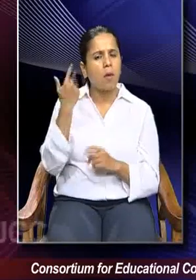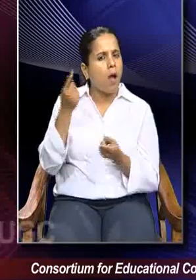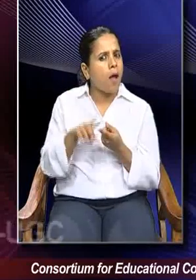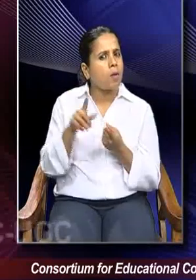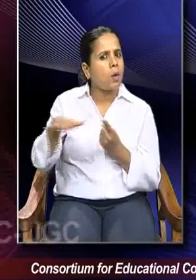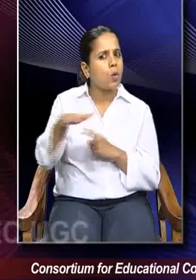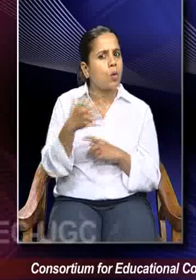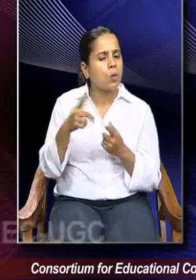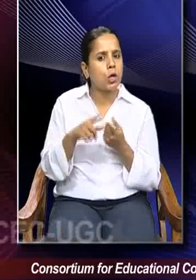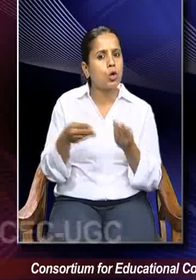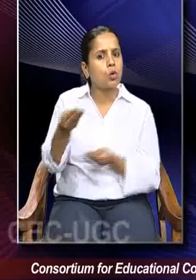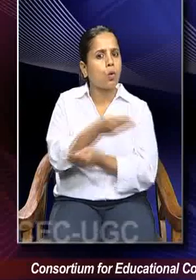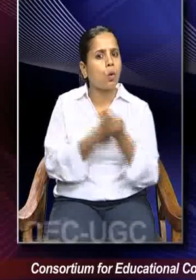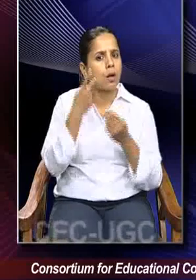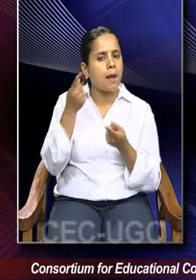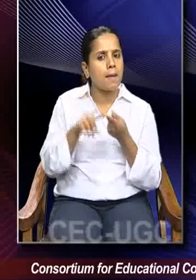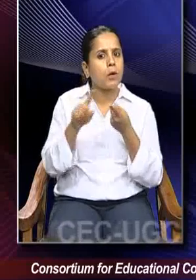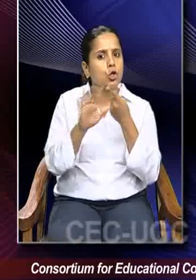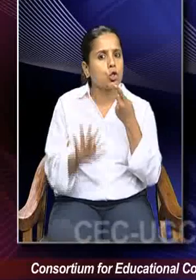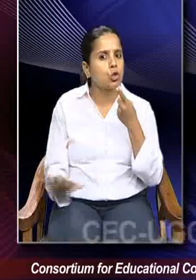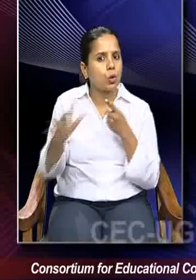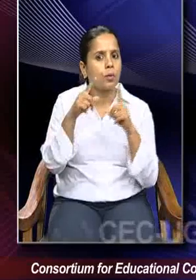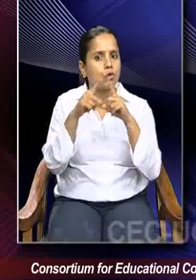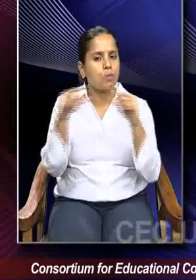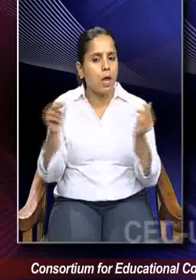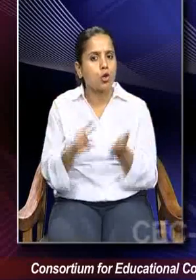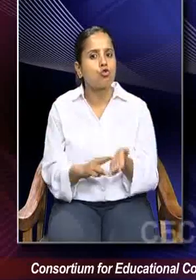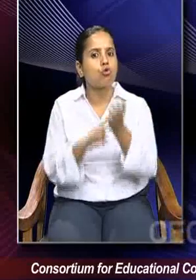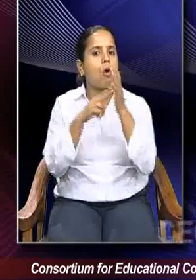unprecedented economic boom in Europe, Japan and North America.